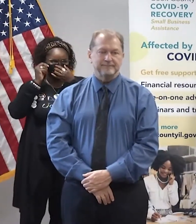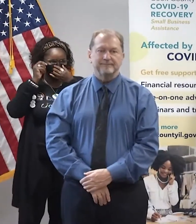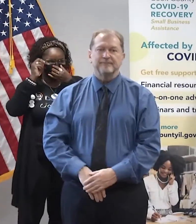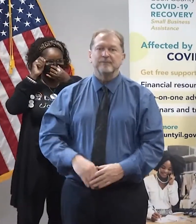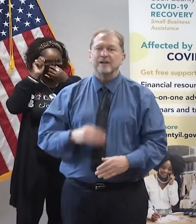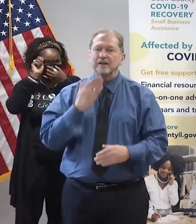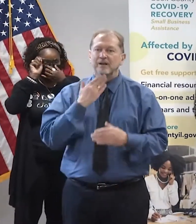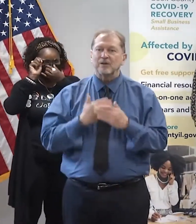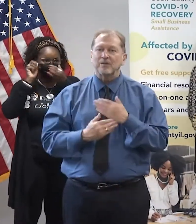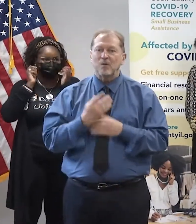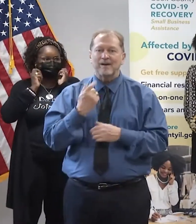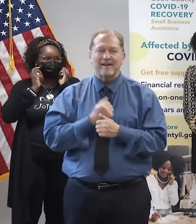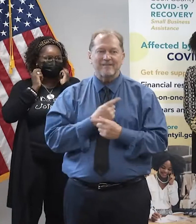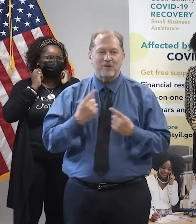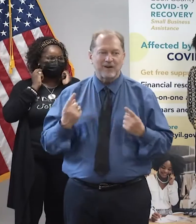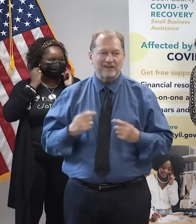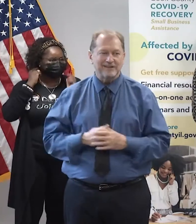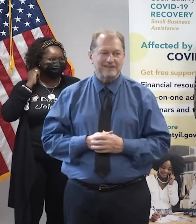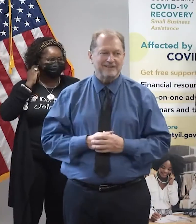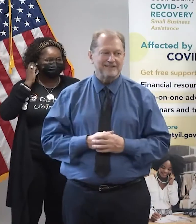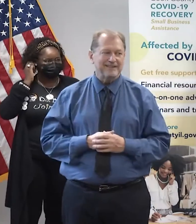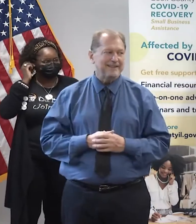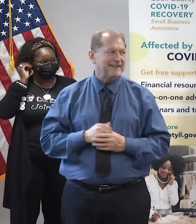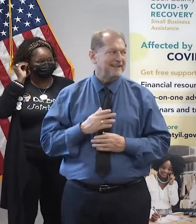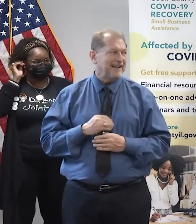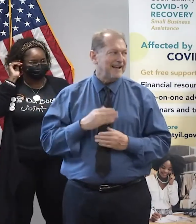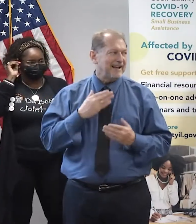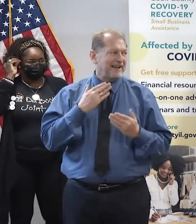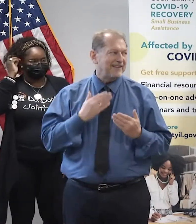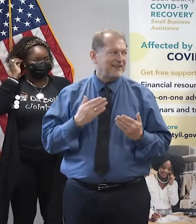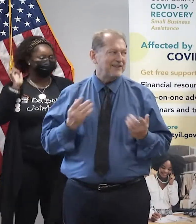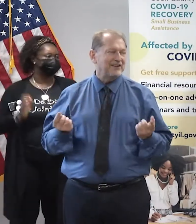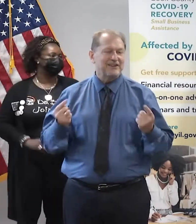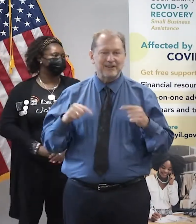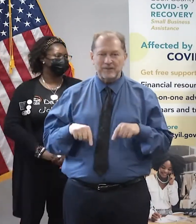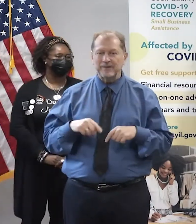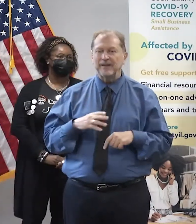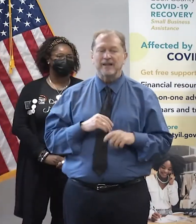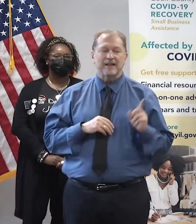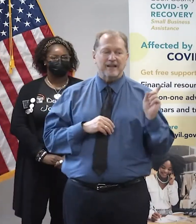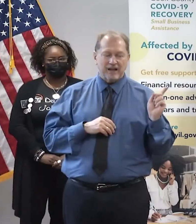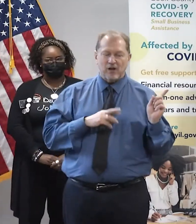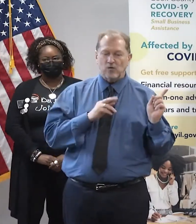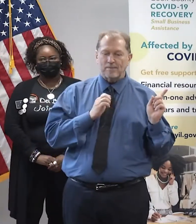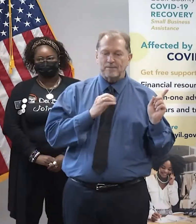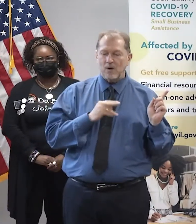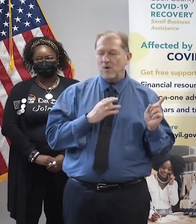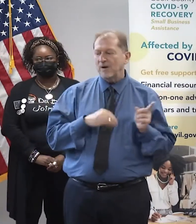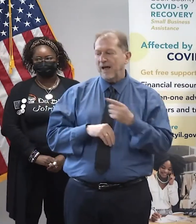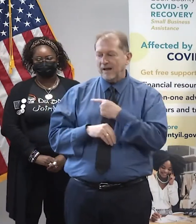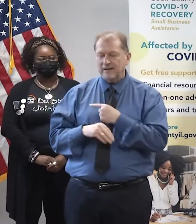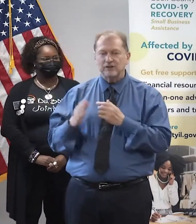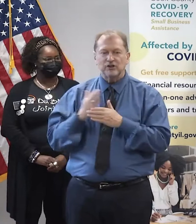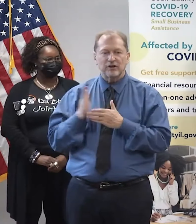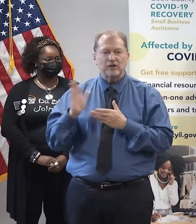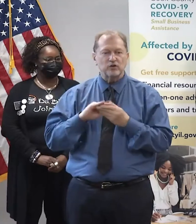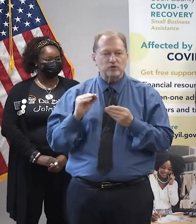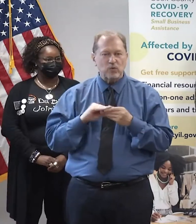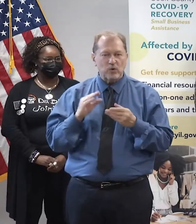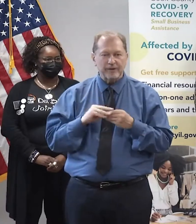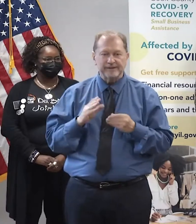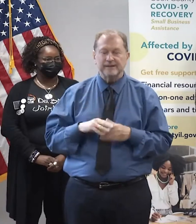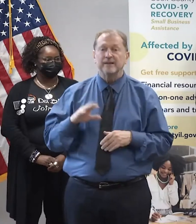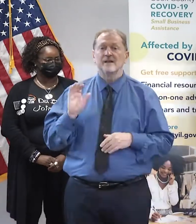Good morning, everyone. Good morning. And thank you, Verlean and Ramon, for sharing your stories. It is stories like theirs